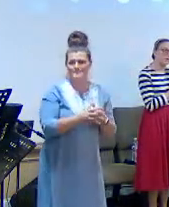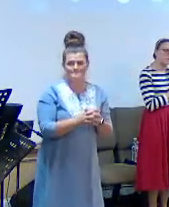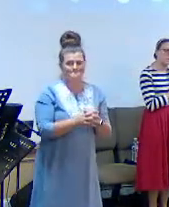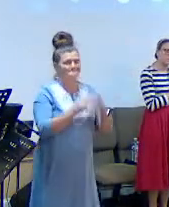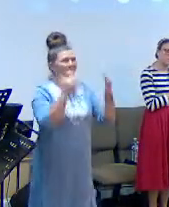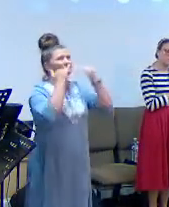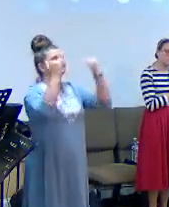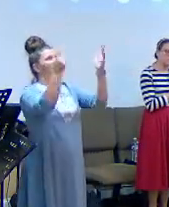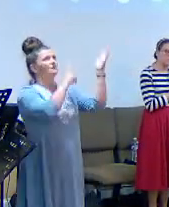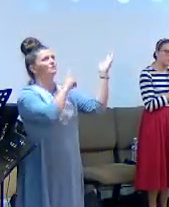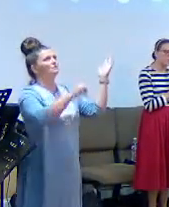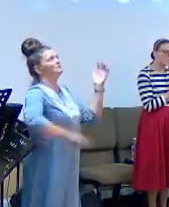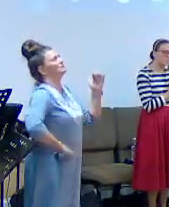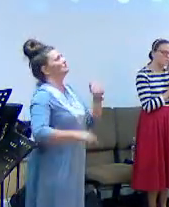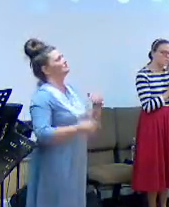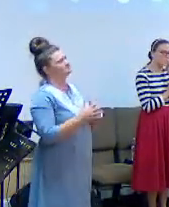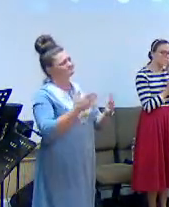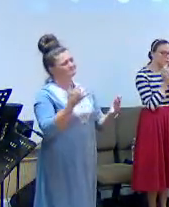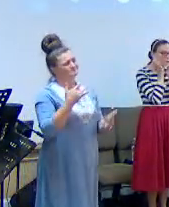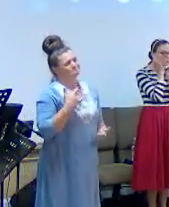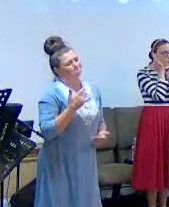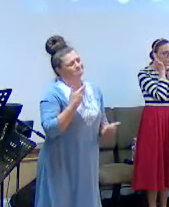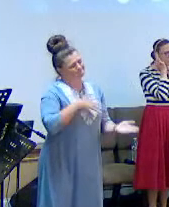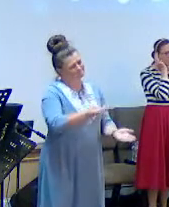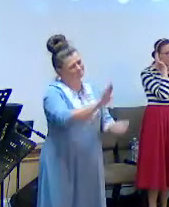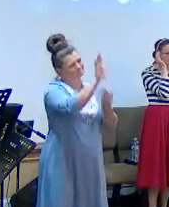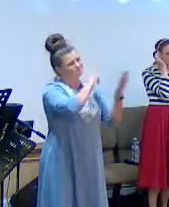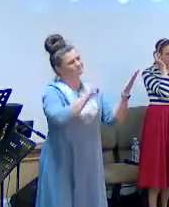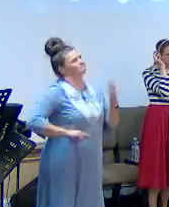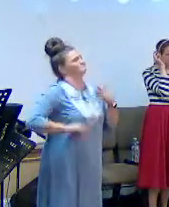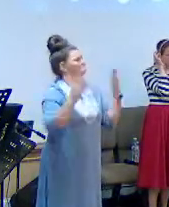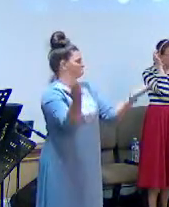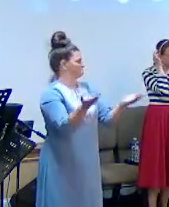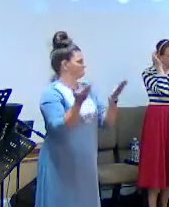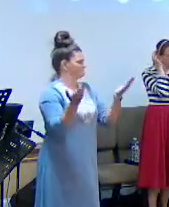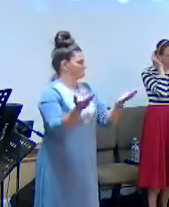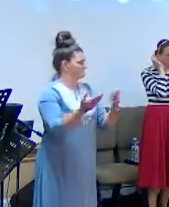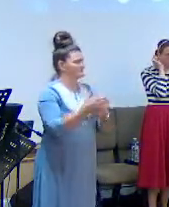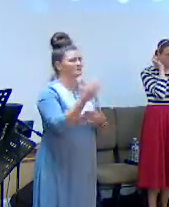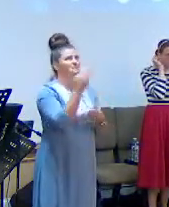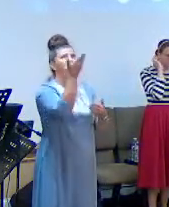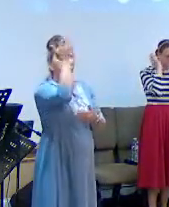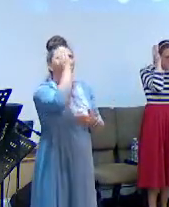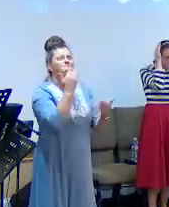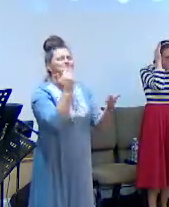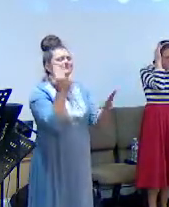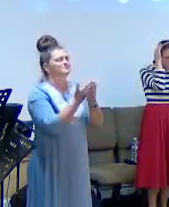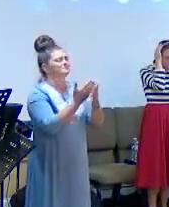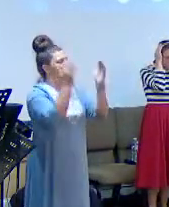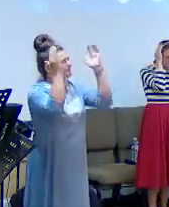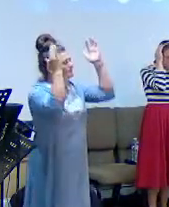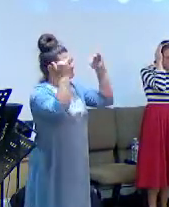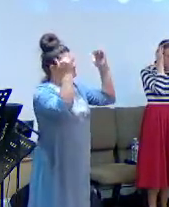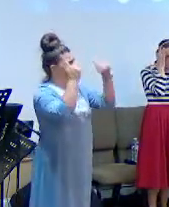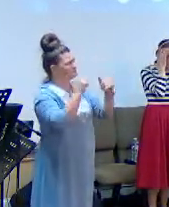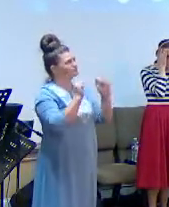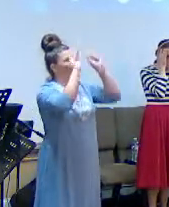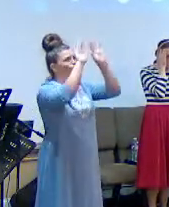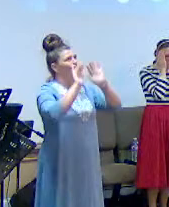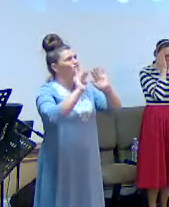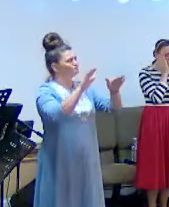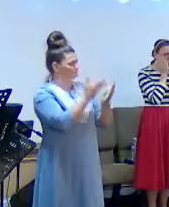Thank you, Lord. Amen. I feel the presence of the Lord here already. God is so good. I'm expecting great things here in this place